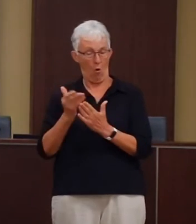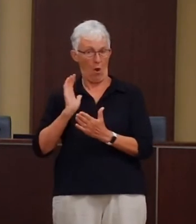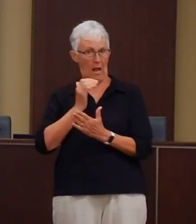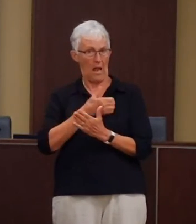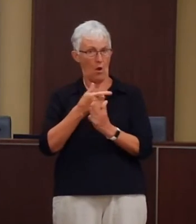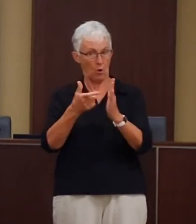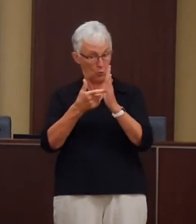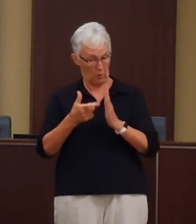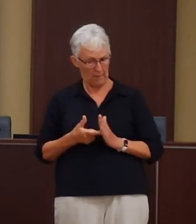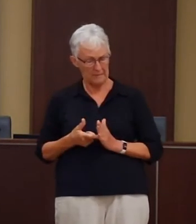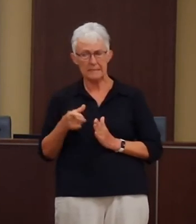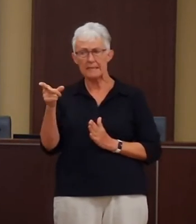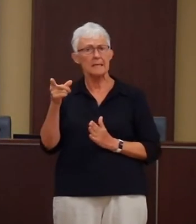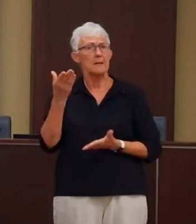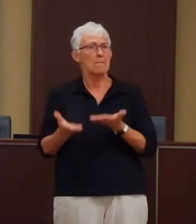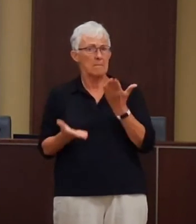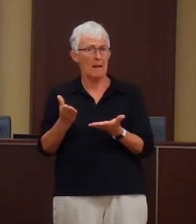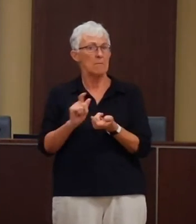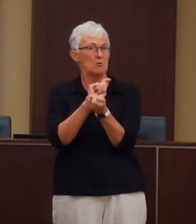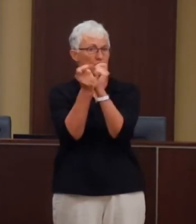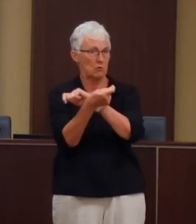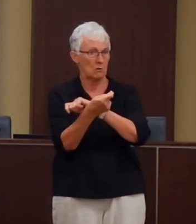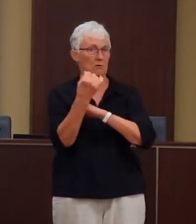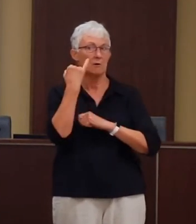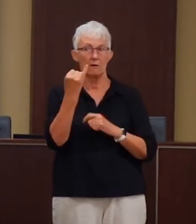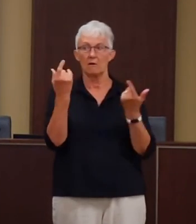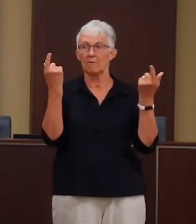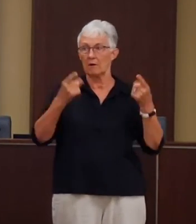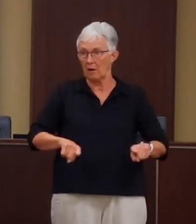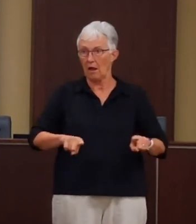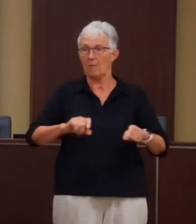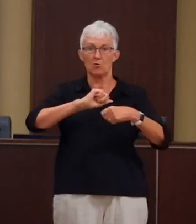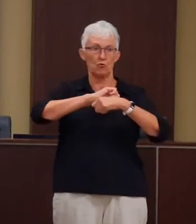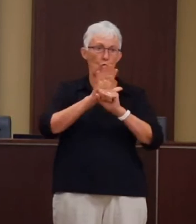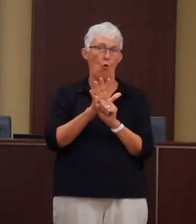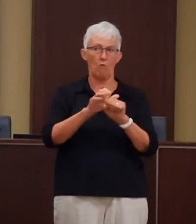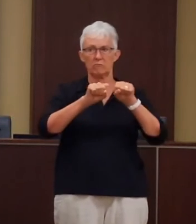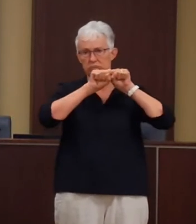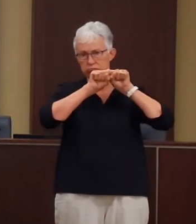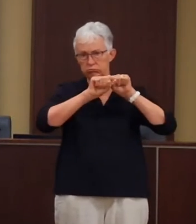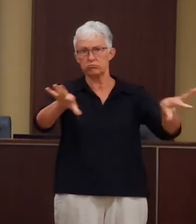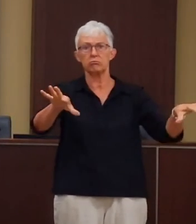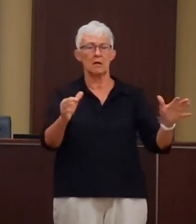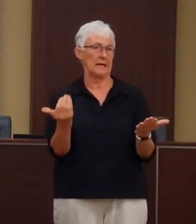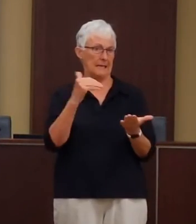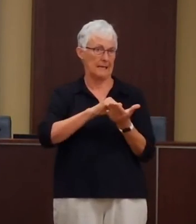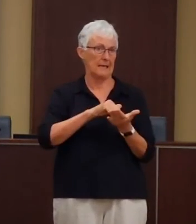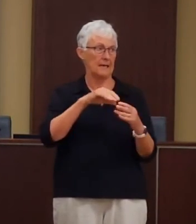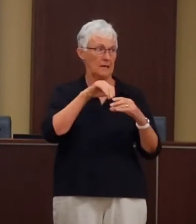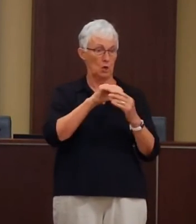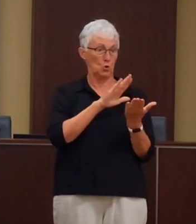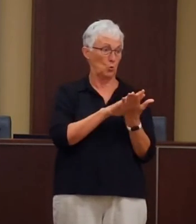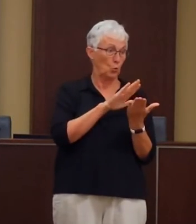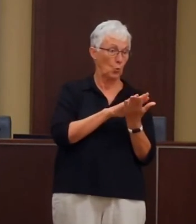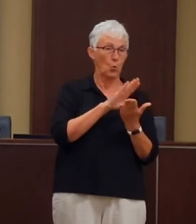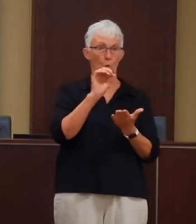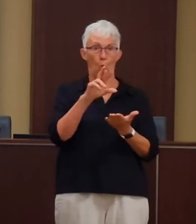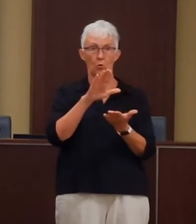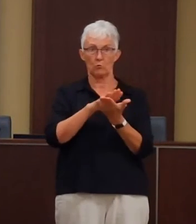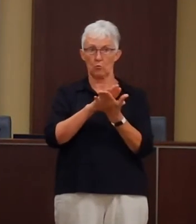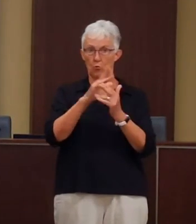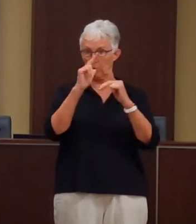could change if there is an identified high risk of spread within the community, school building, program, or classroom.